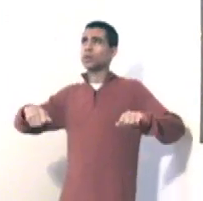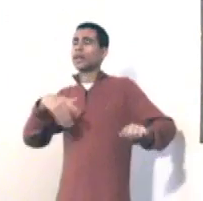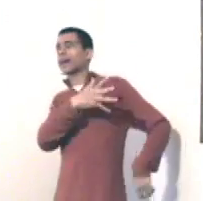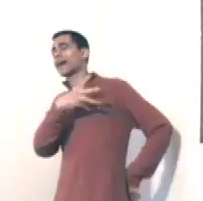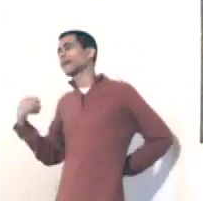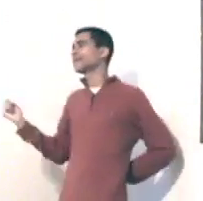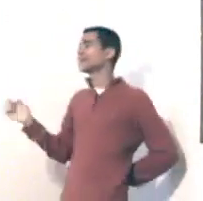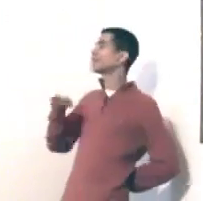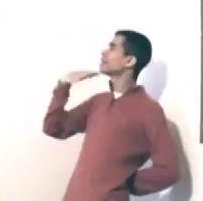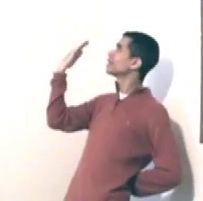able, and